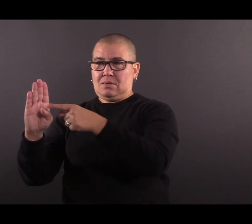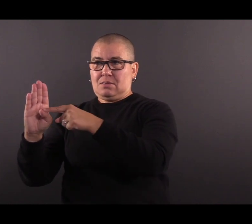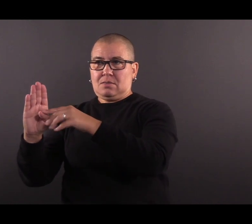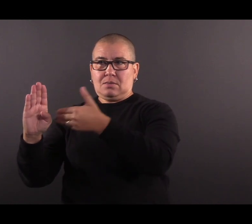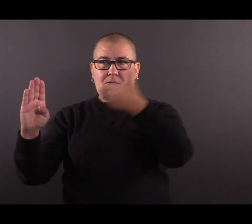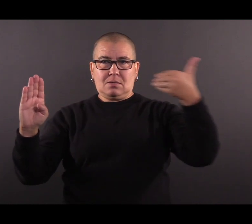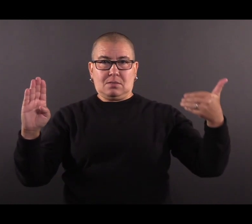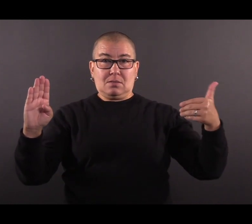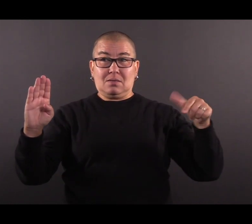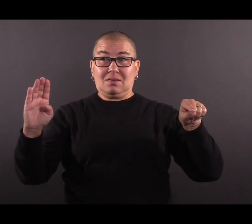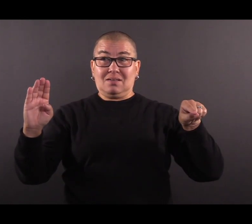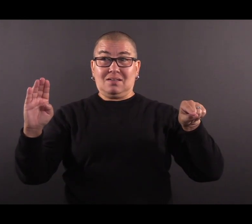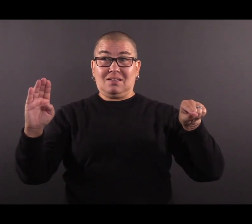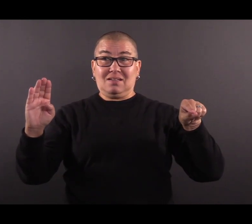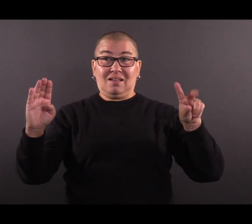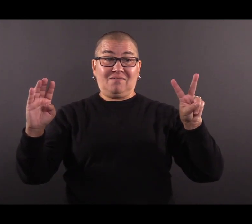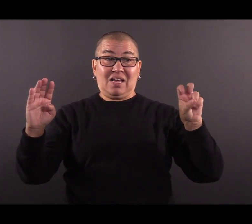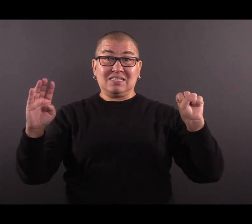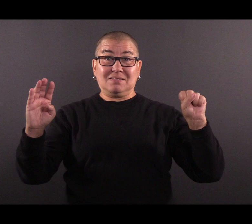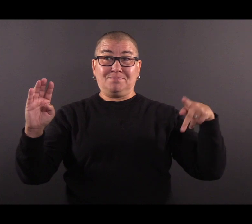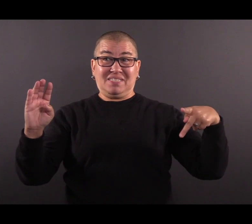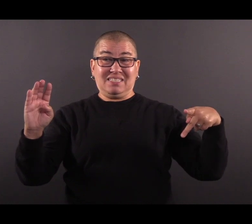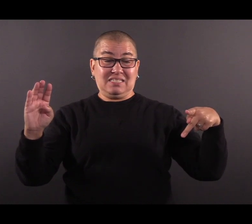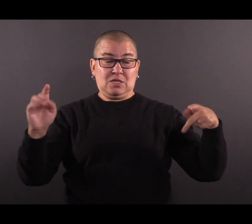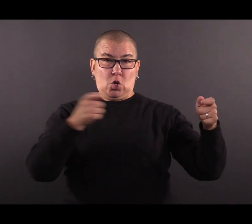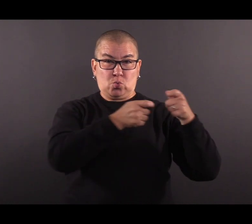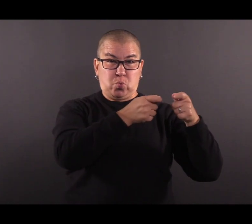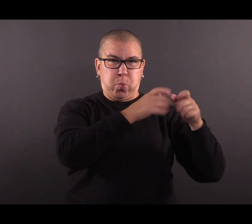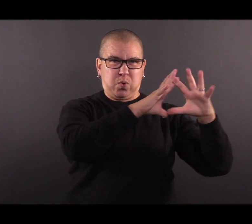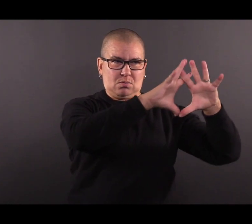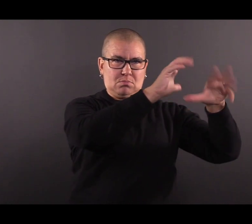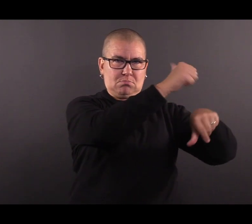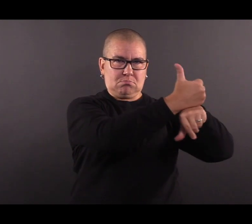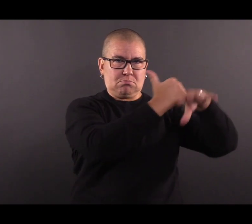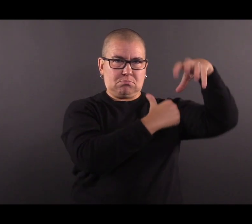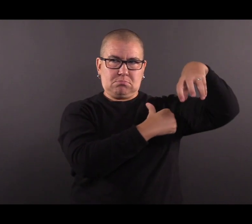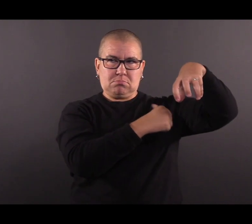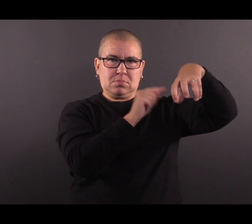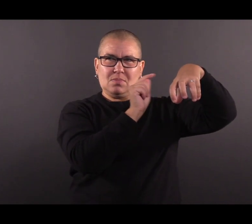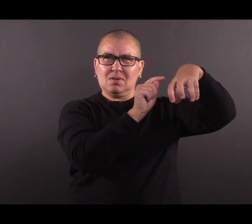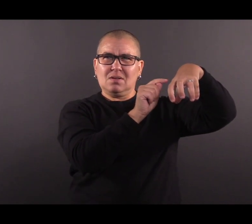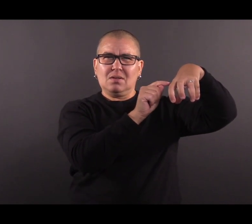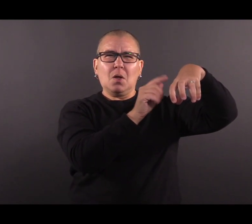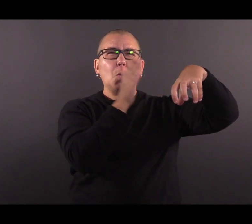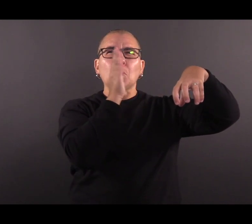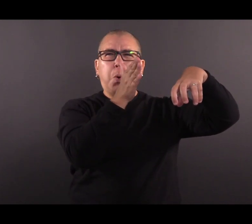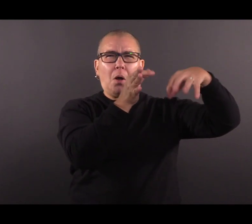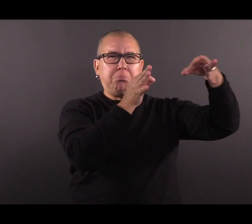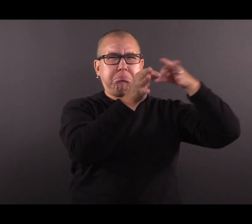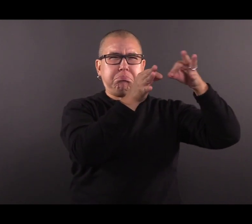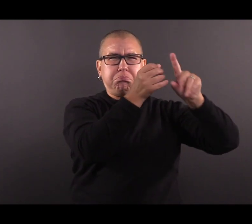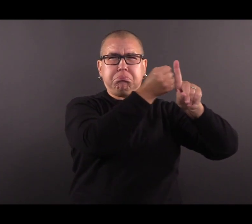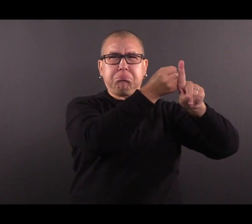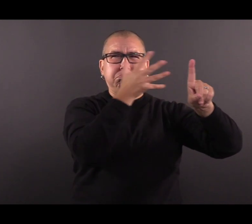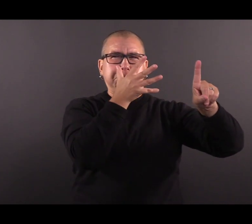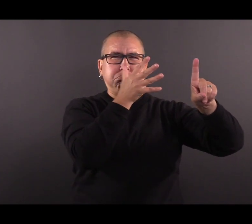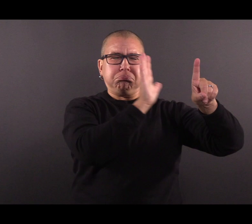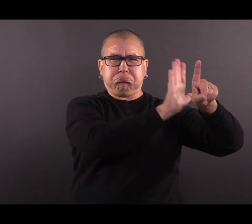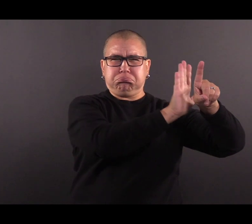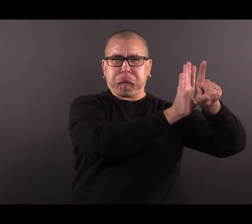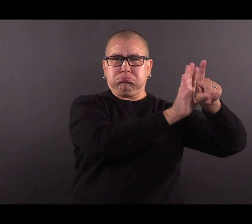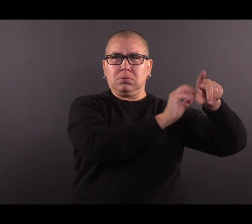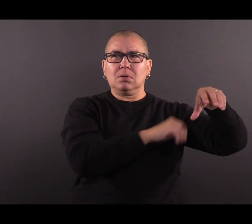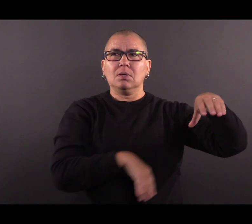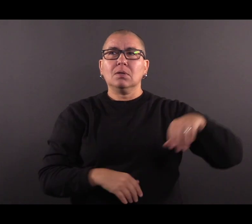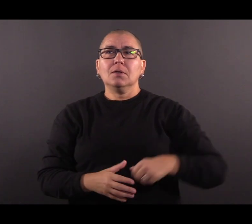A comparable database is a separate database under the control of the victim service provider. We'll cover this more thoroughly